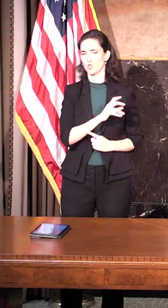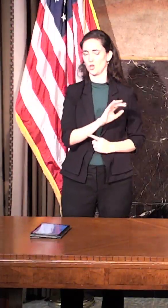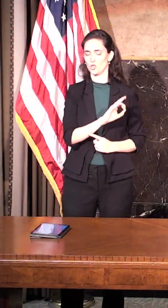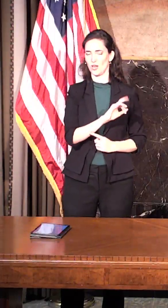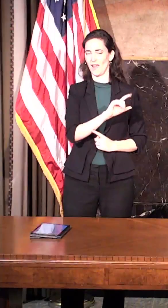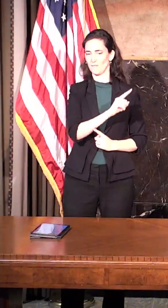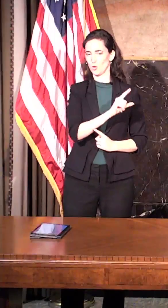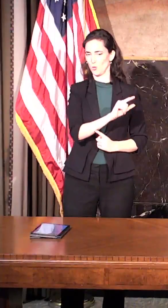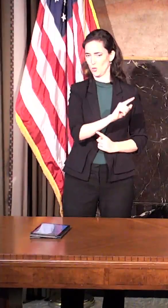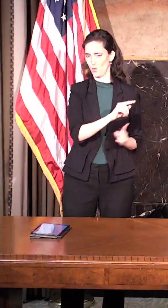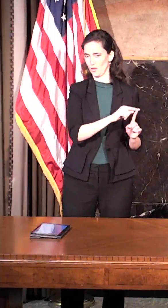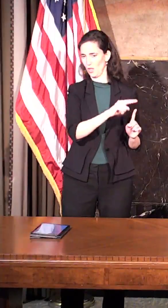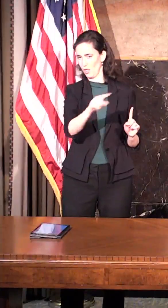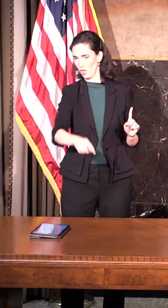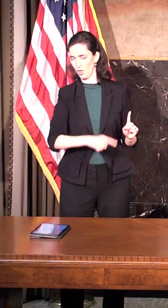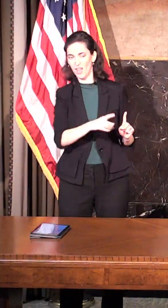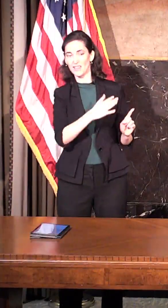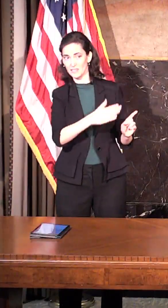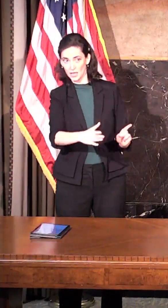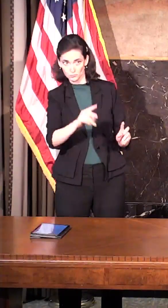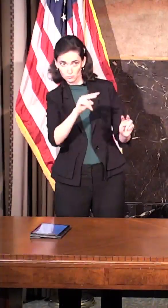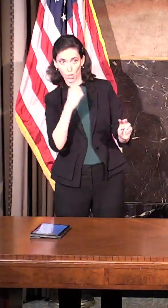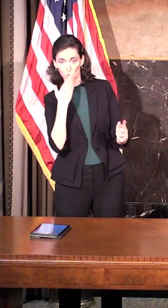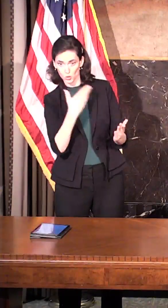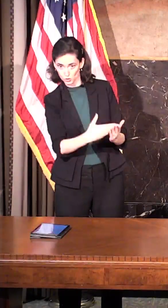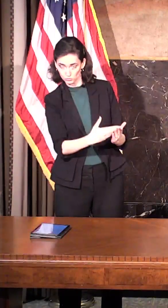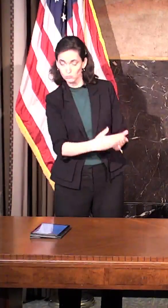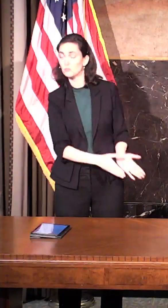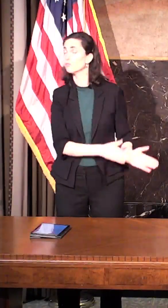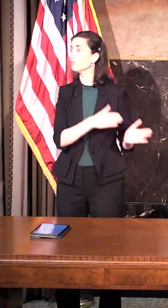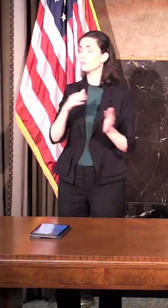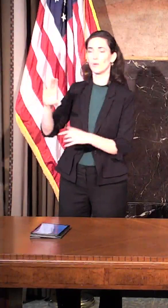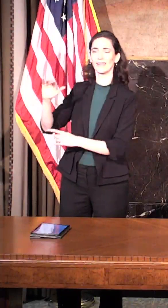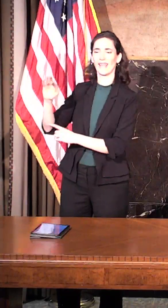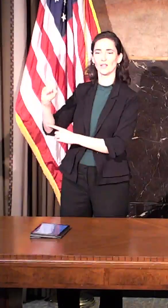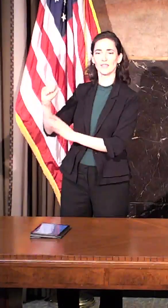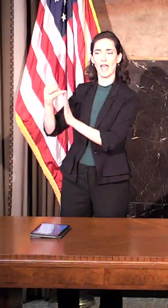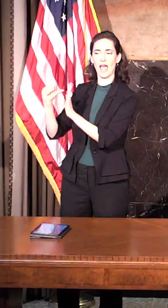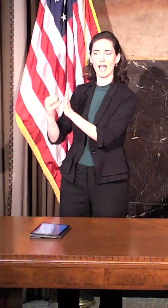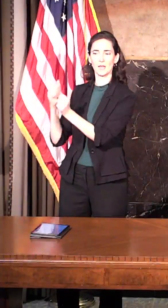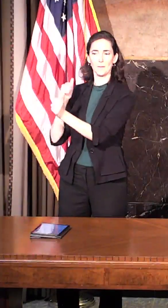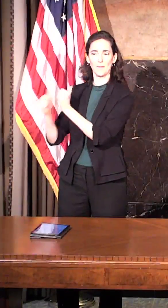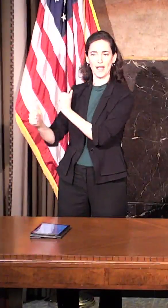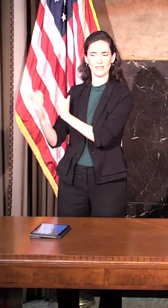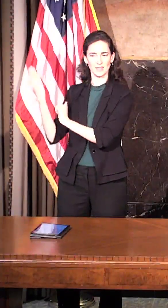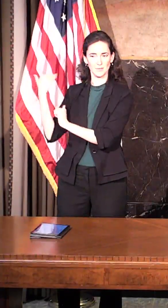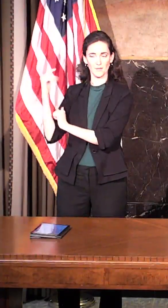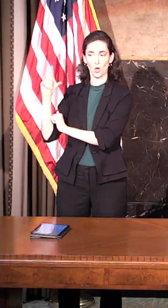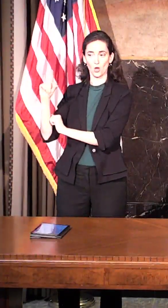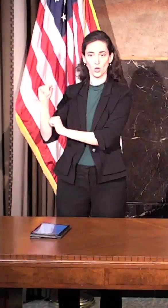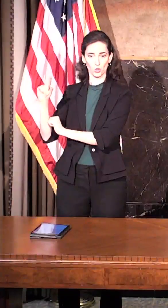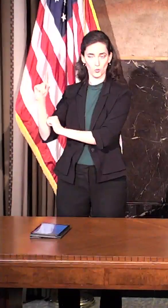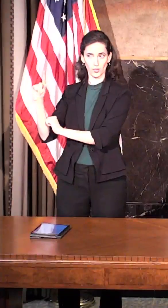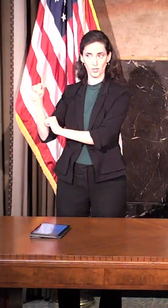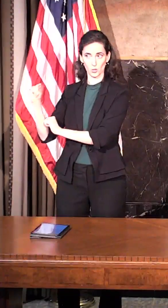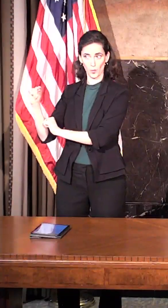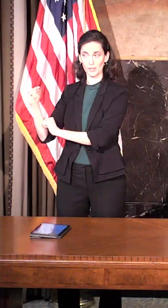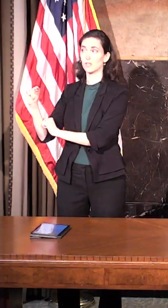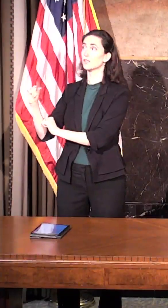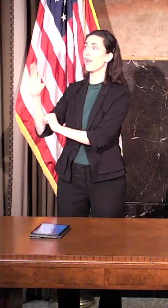2021. We have benefited from the CARES Act that was passed earlier in